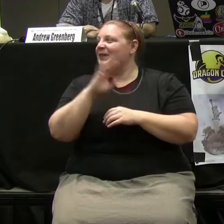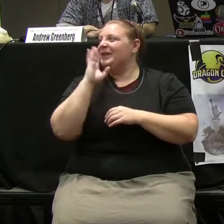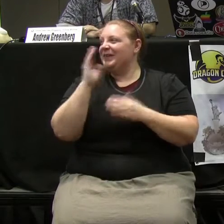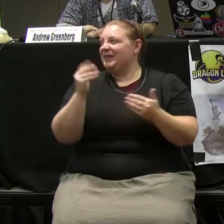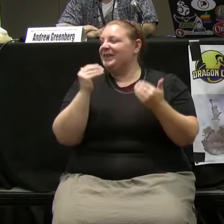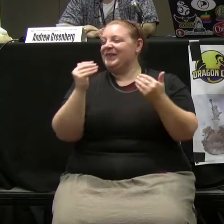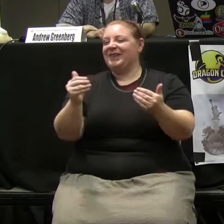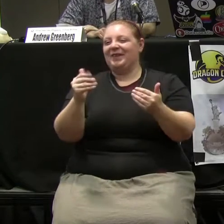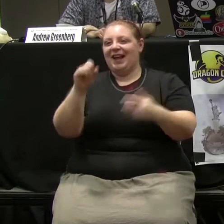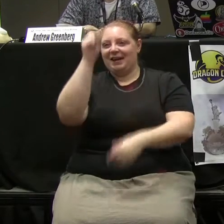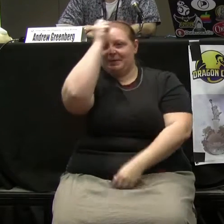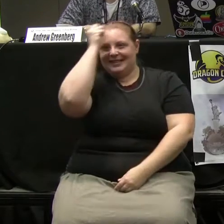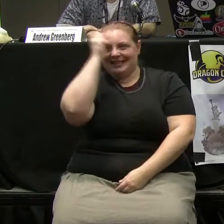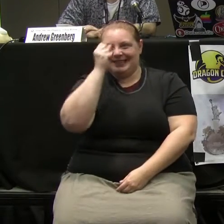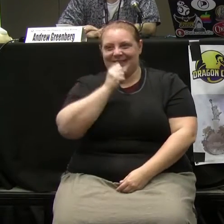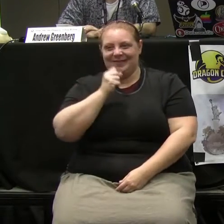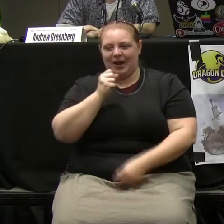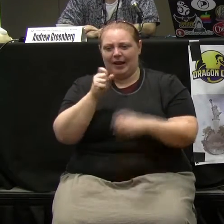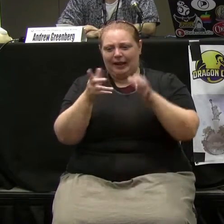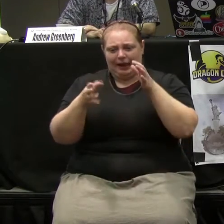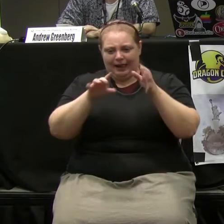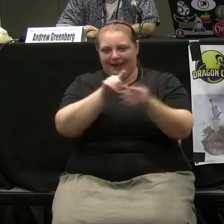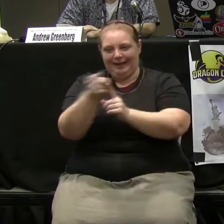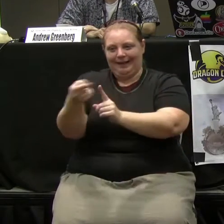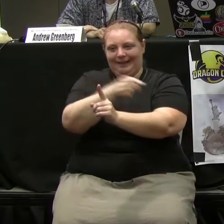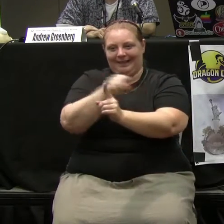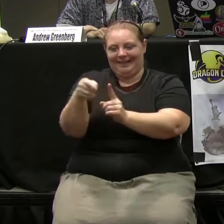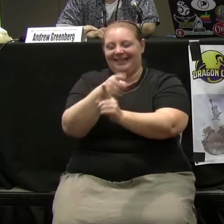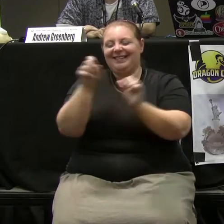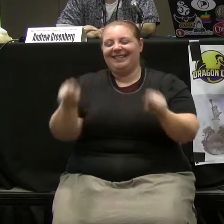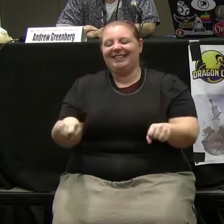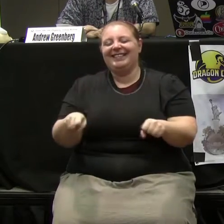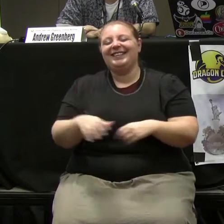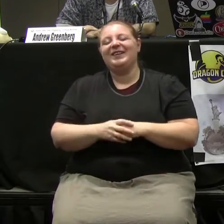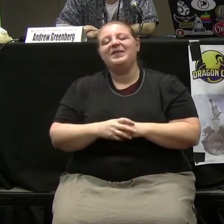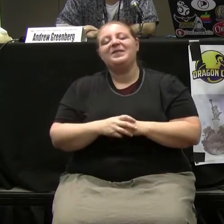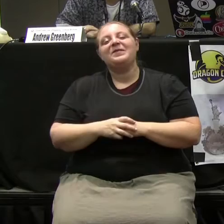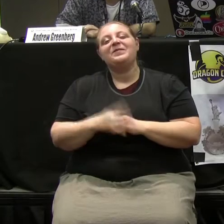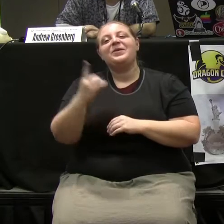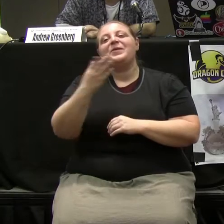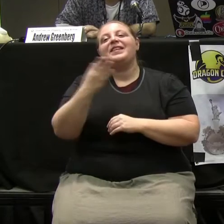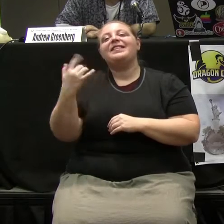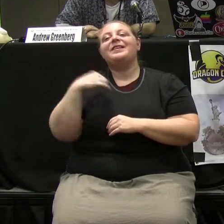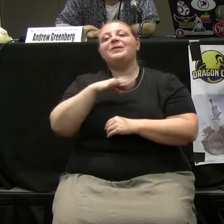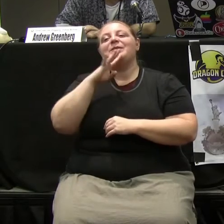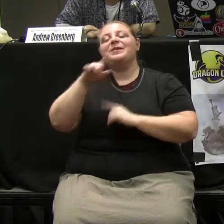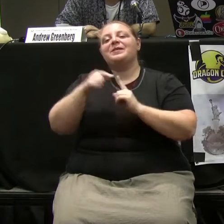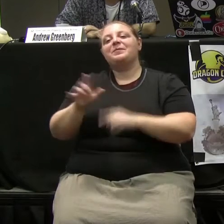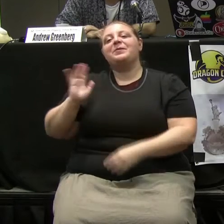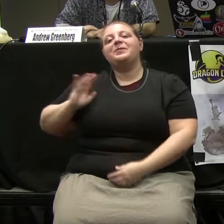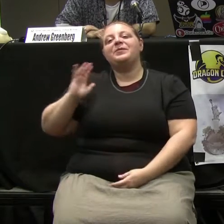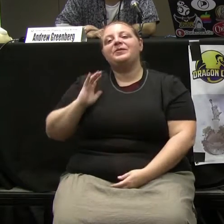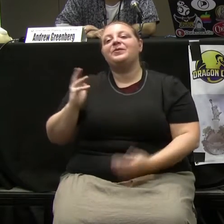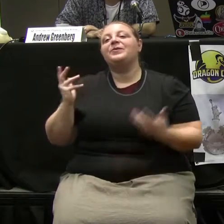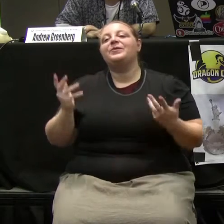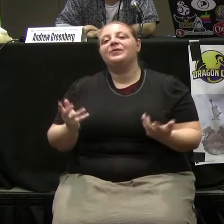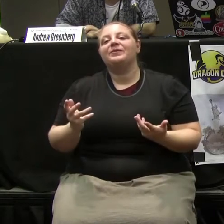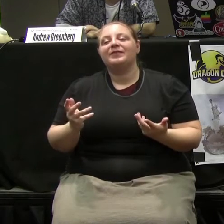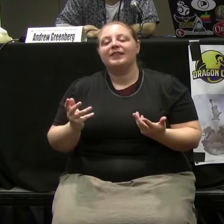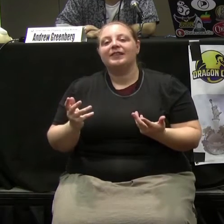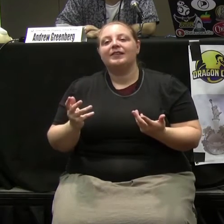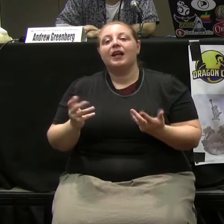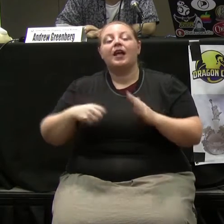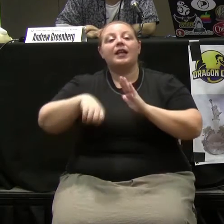as schizophrenic as we can throughout this panel. One of the things that we had talked about before was talking about